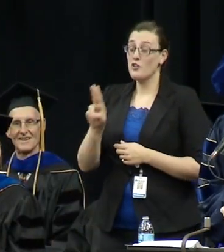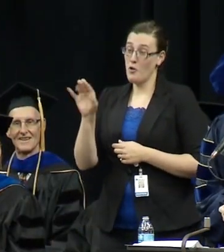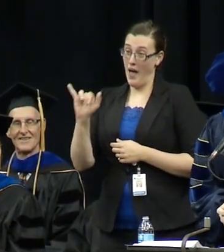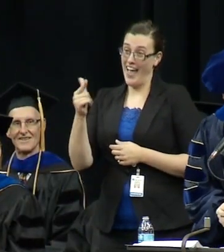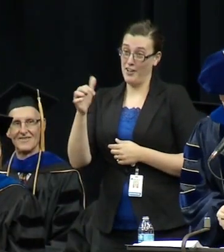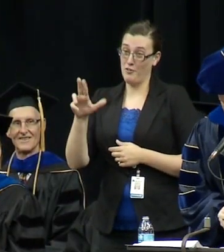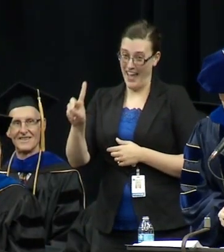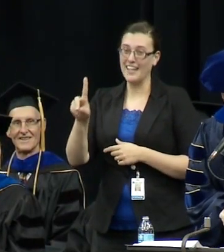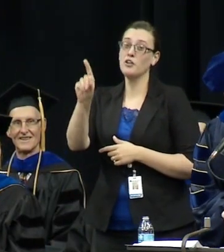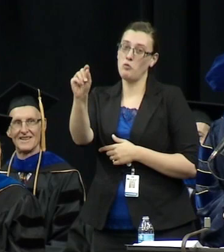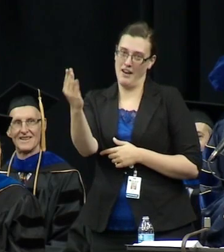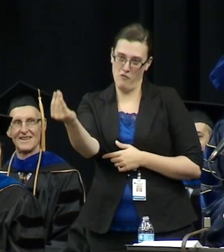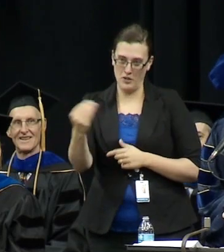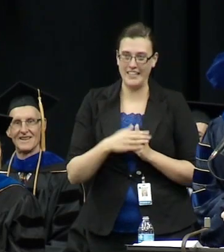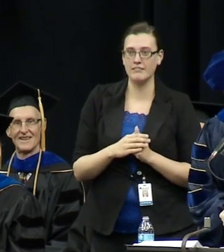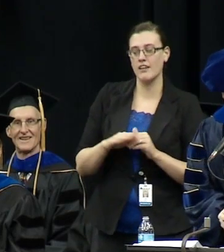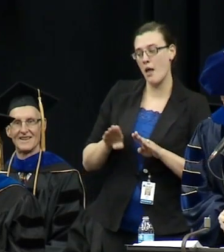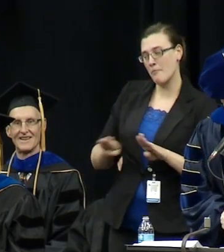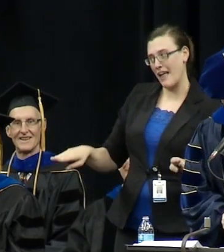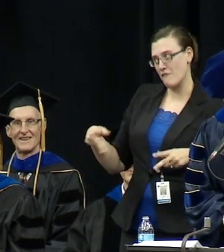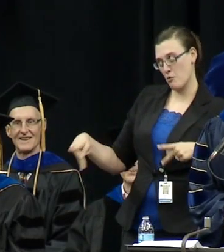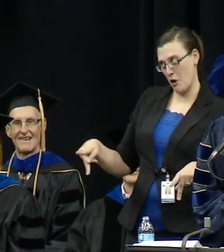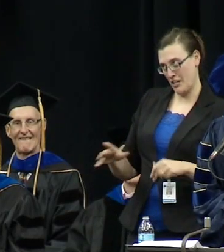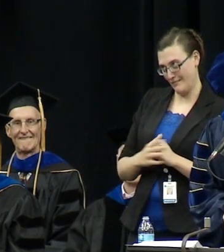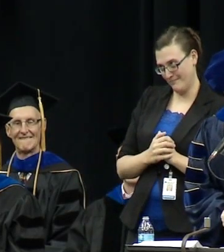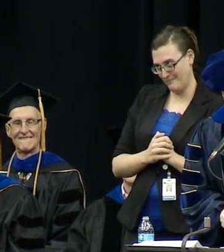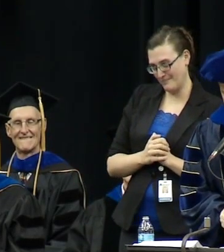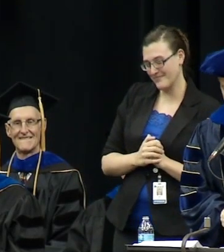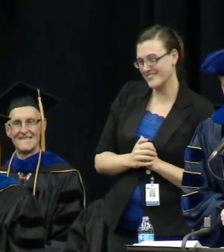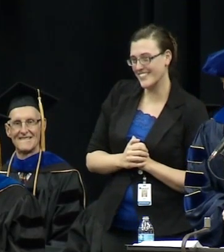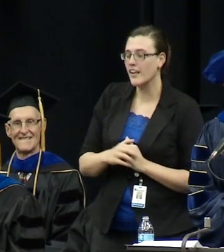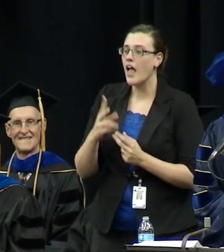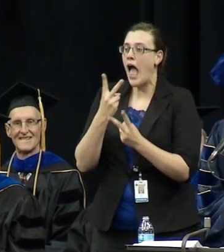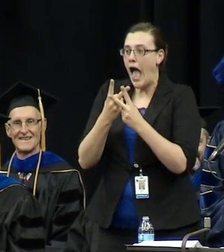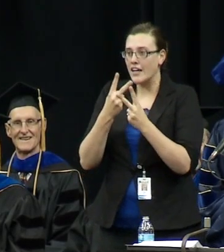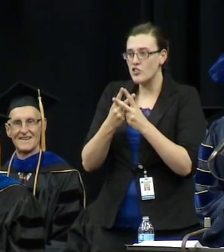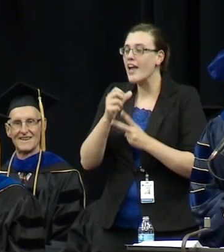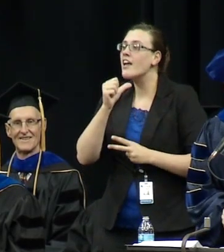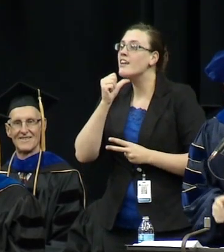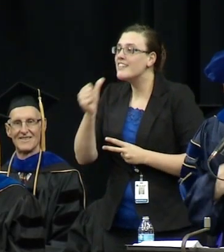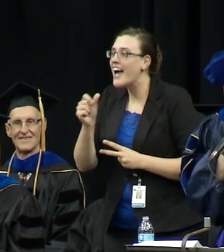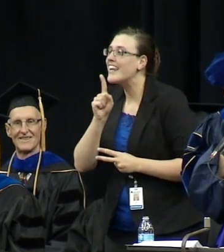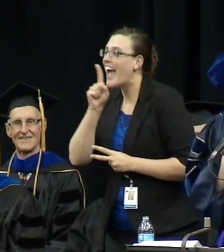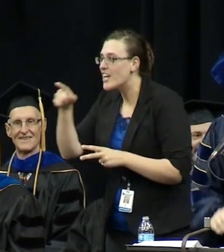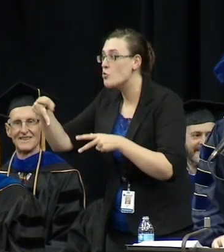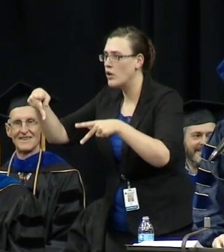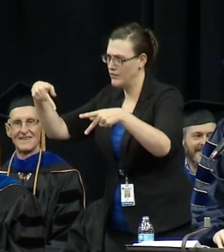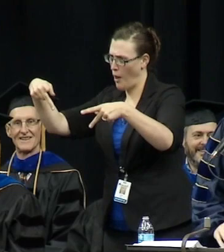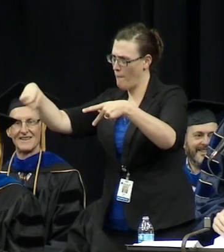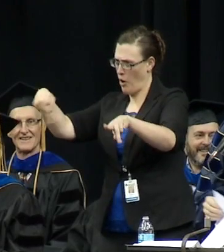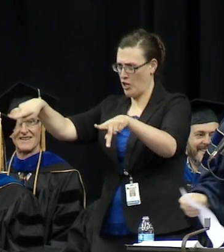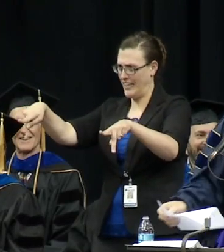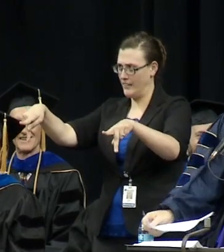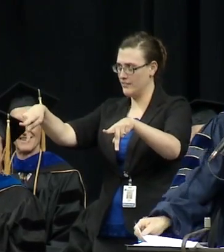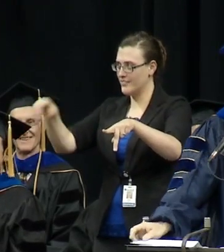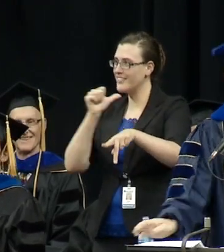UIGrad 2014, platform party. Hashtag not an actual party.